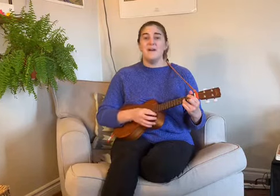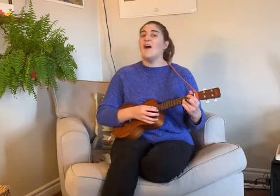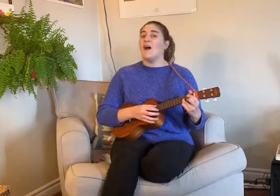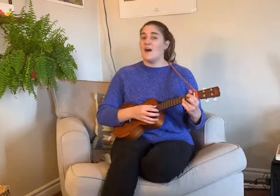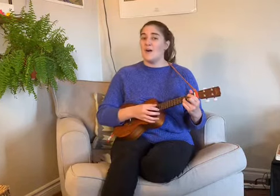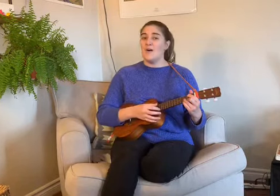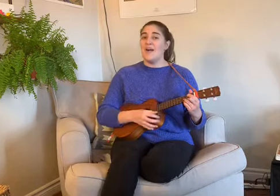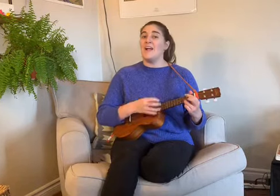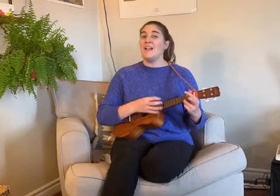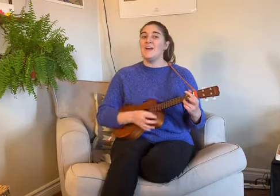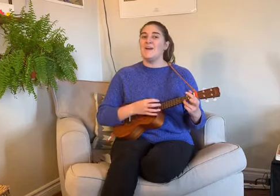Oh, hello.